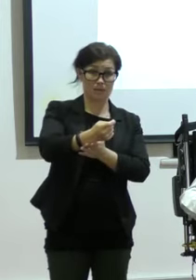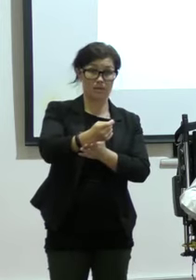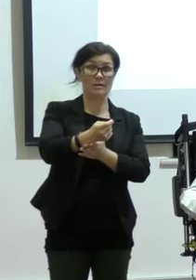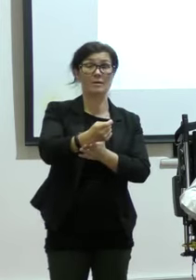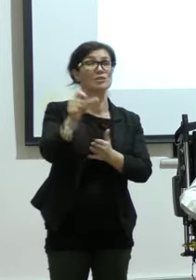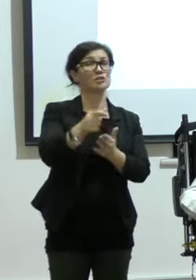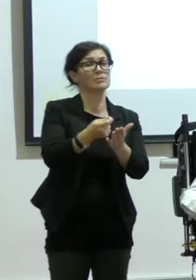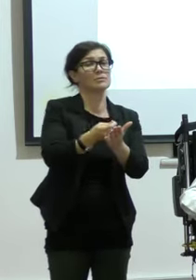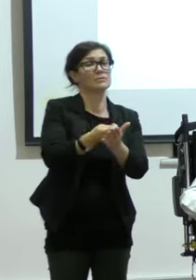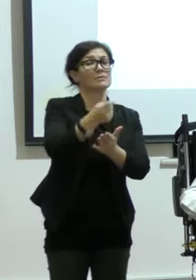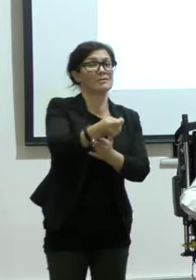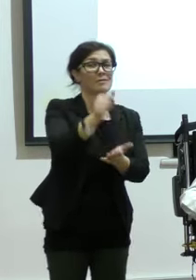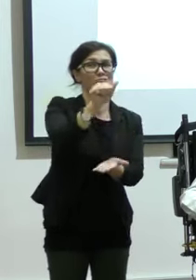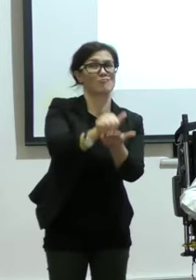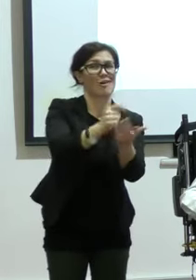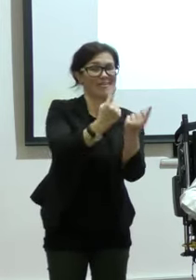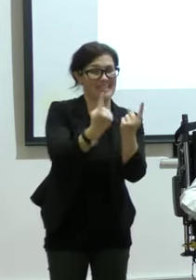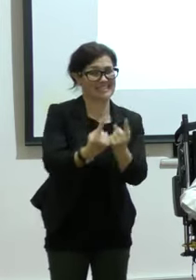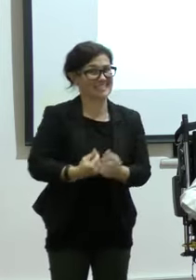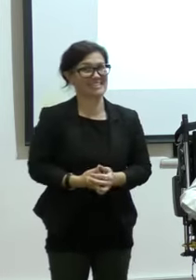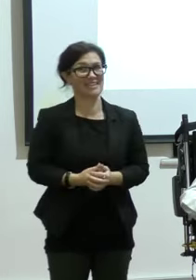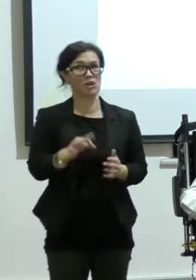spent on the right thing. And the right thing is